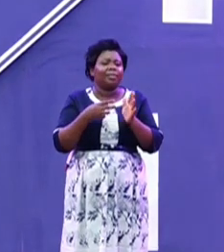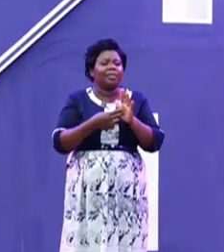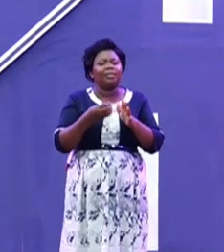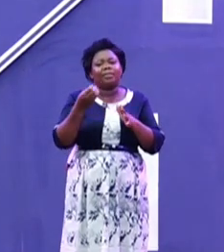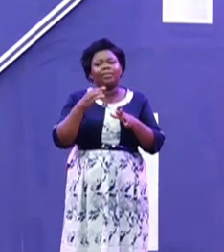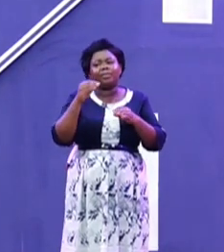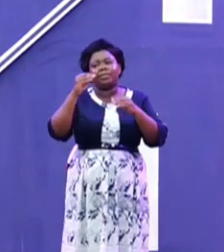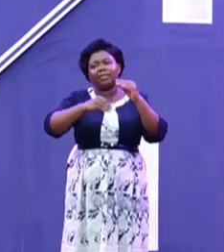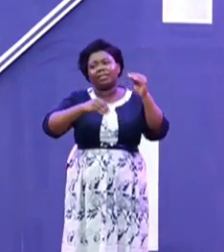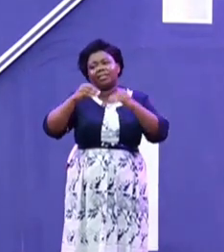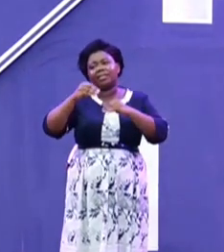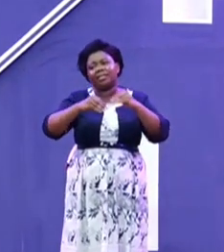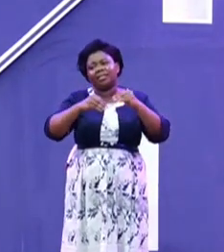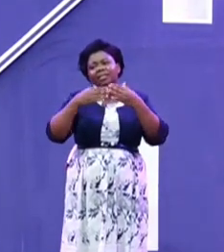Yes.